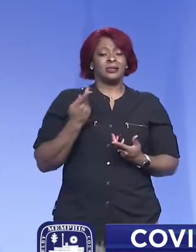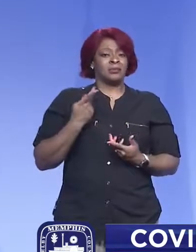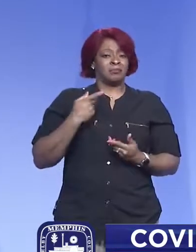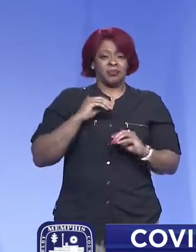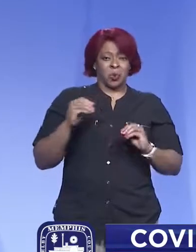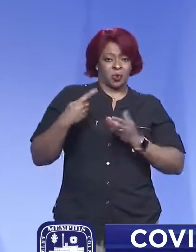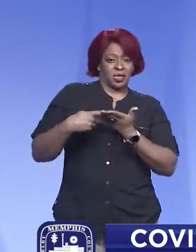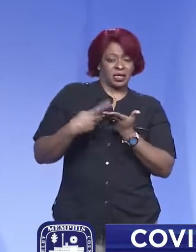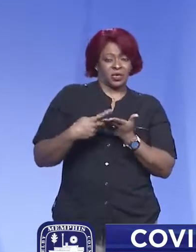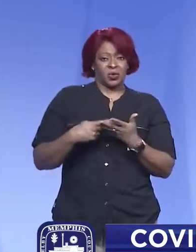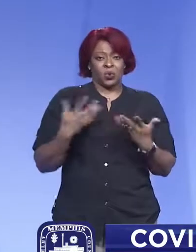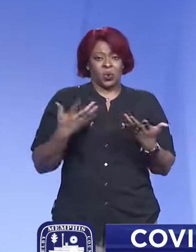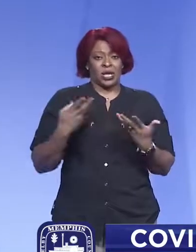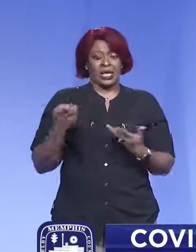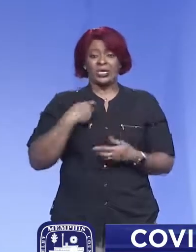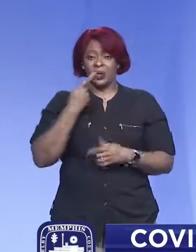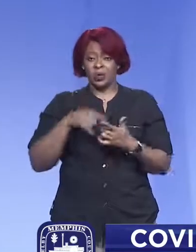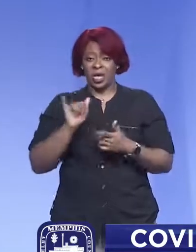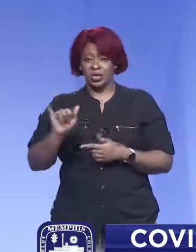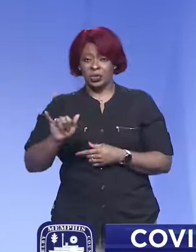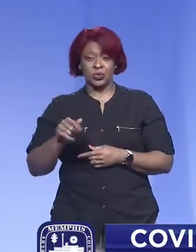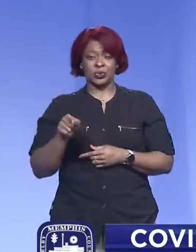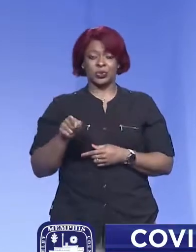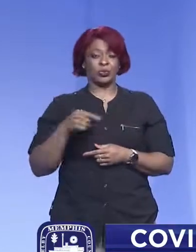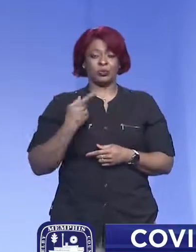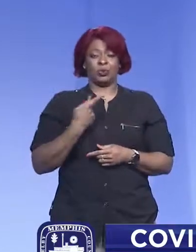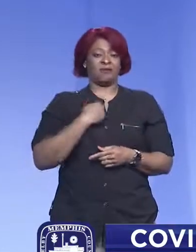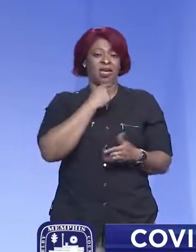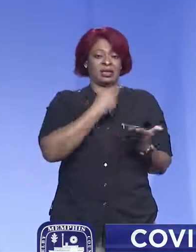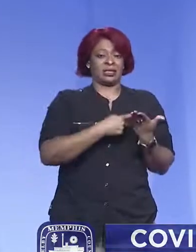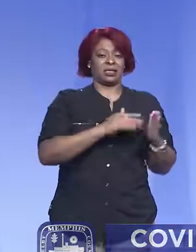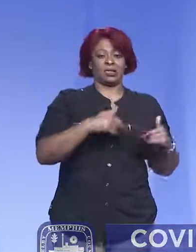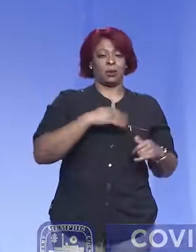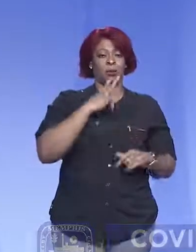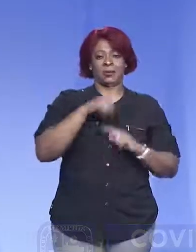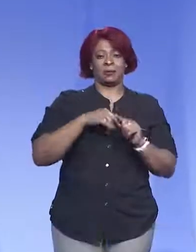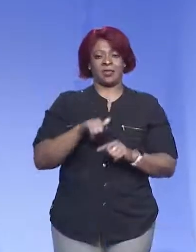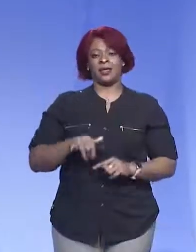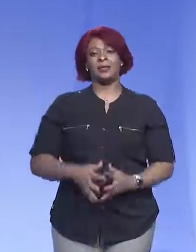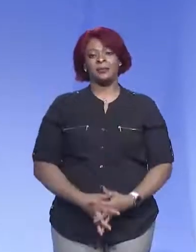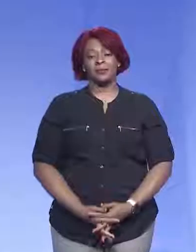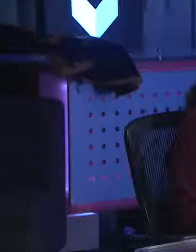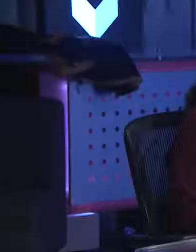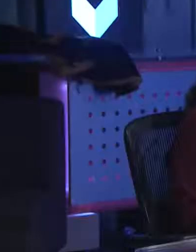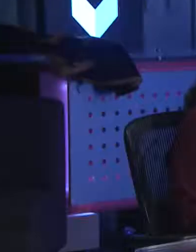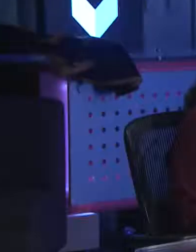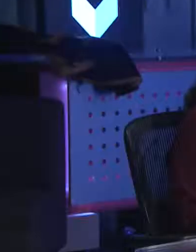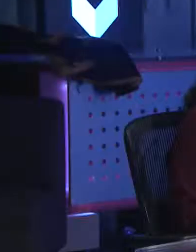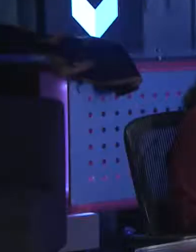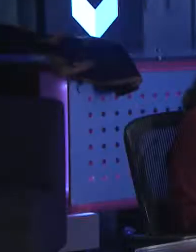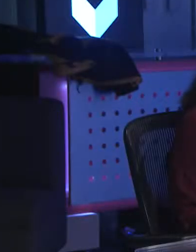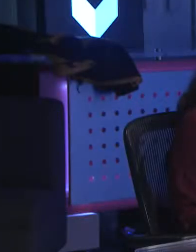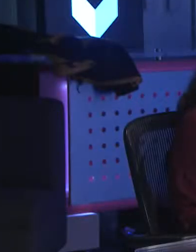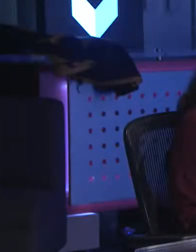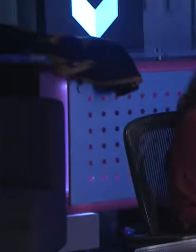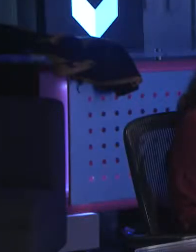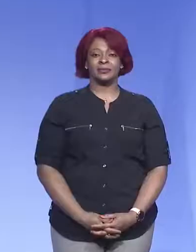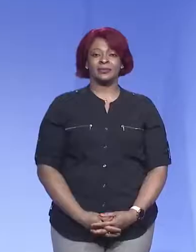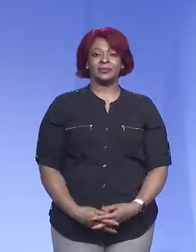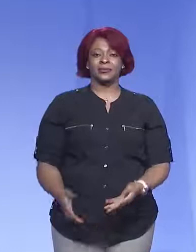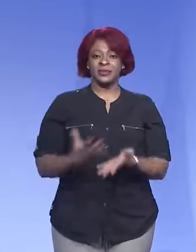discussion about what if he said that to you. He and I have not discussed it, so I don't want to speak to it. You're out of time. Are there any closing messages